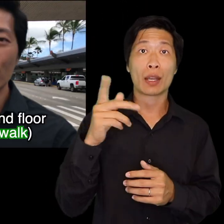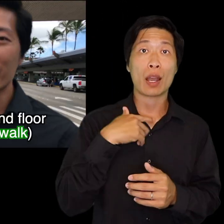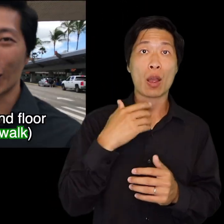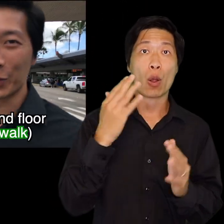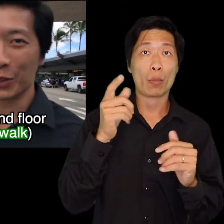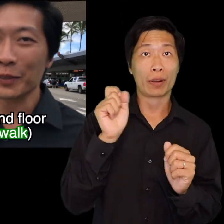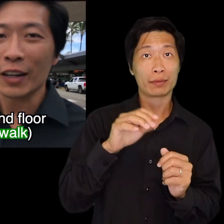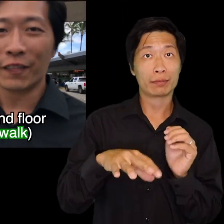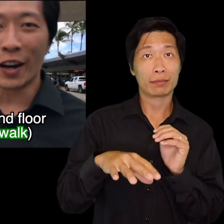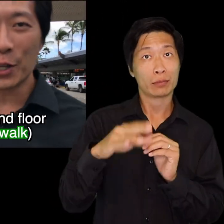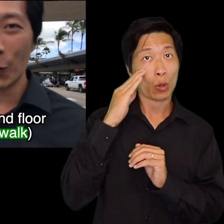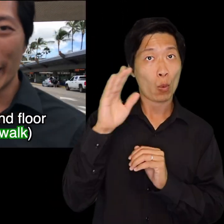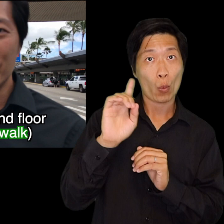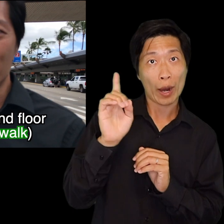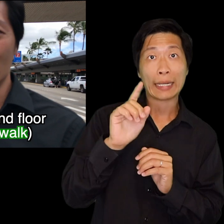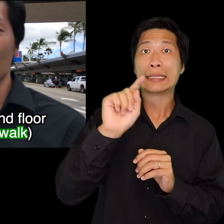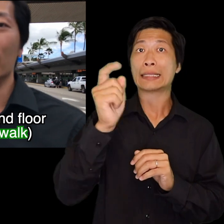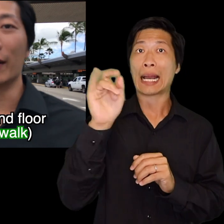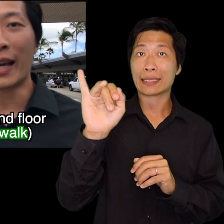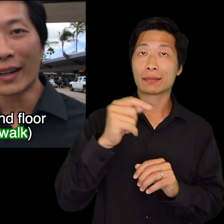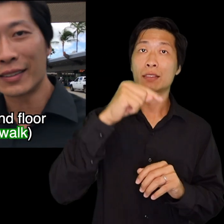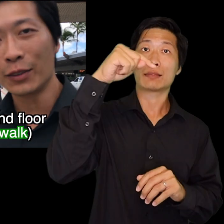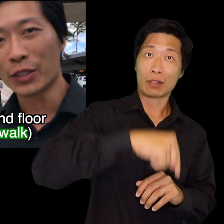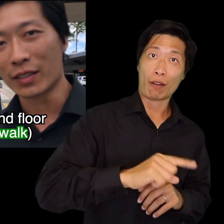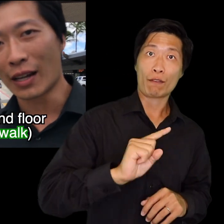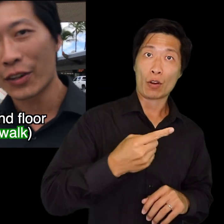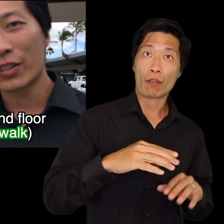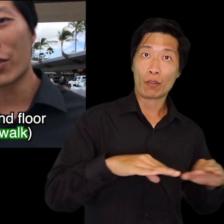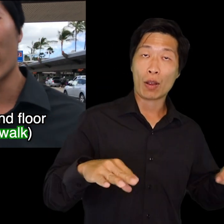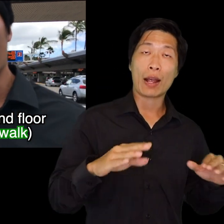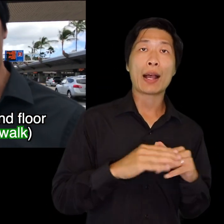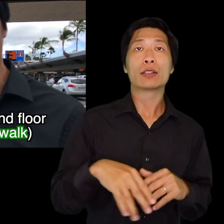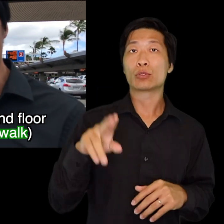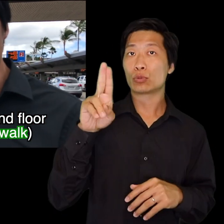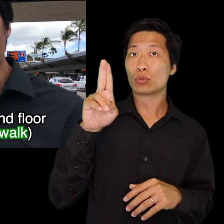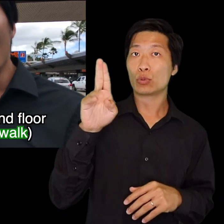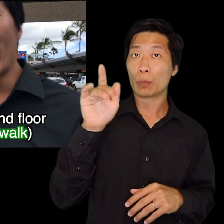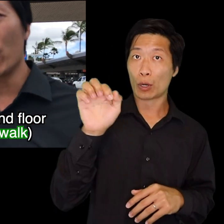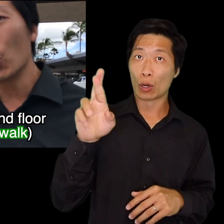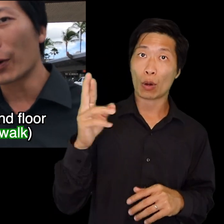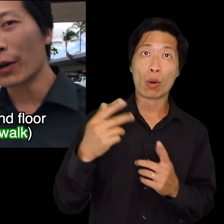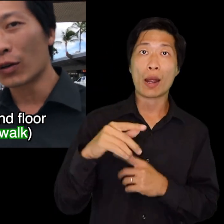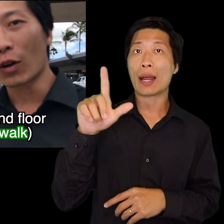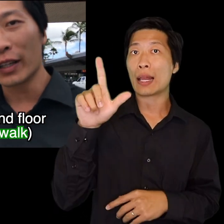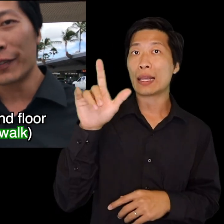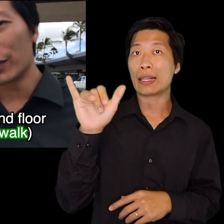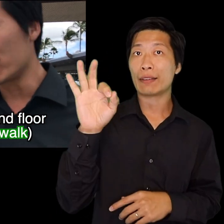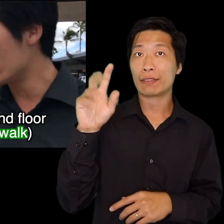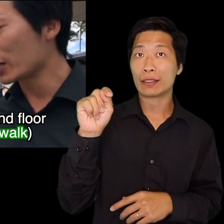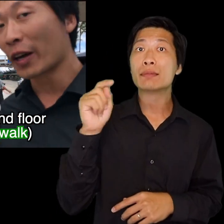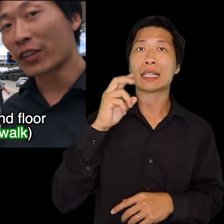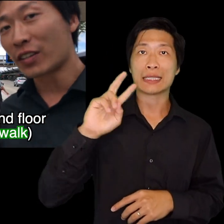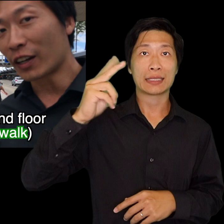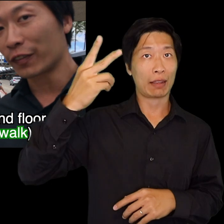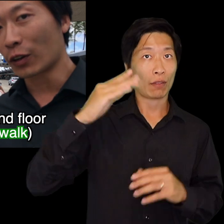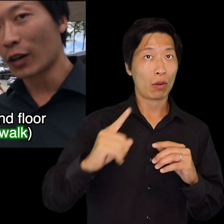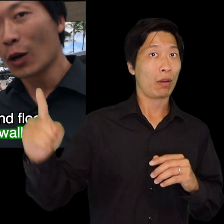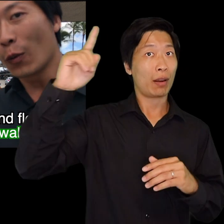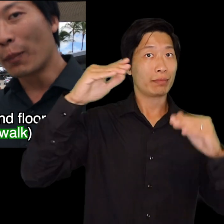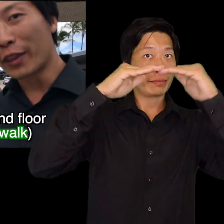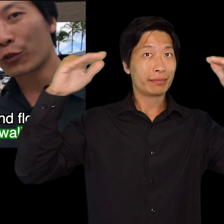I hope this helped you find your way to a taxi, which is downstairs on the first floor, and an Uber or Lyft, which is gonna be on the